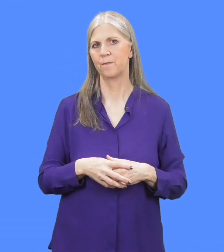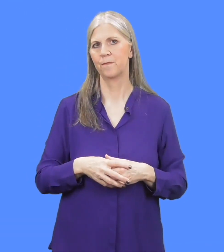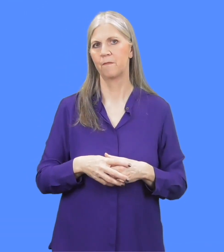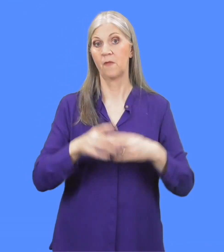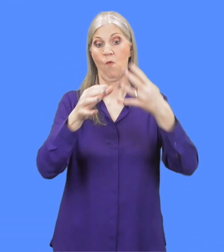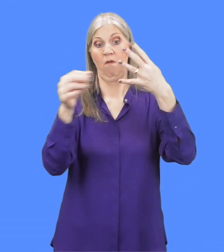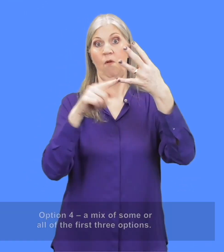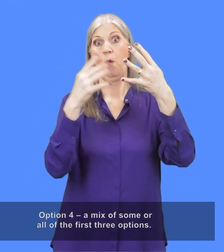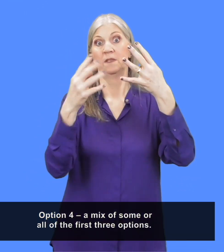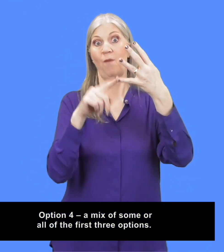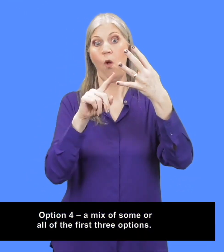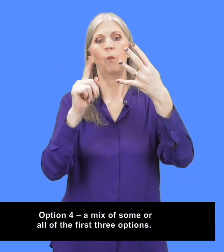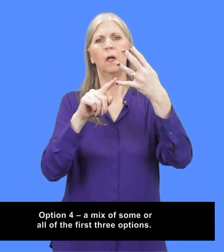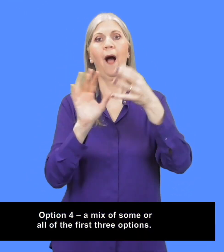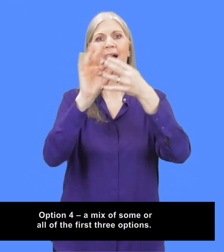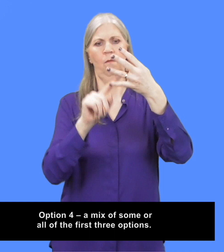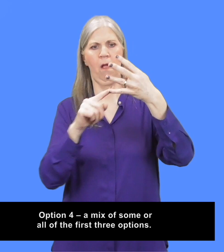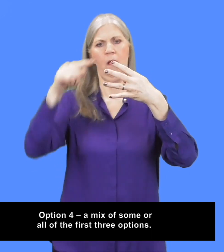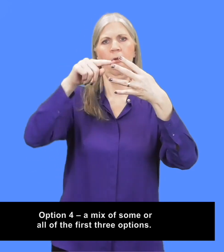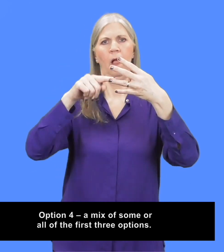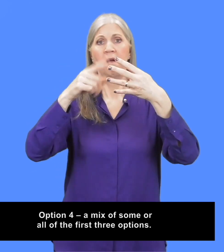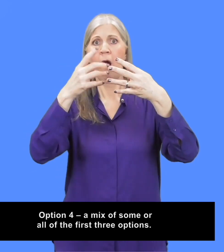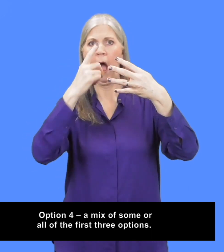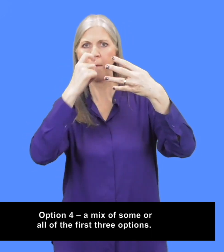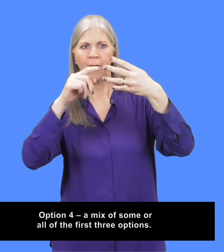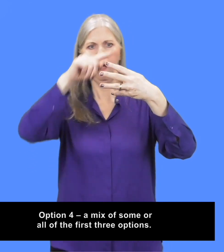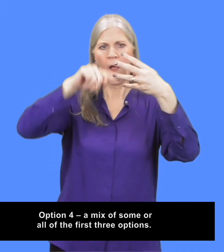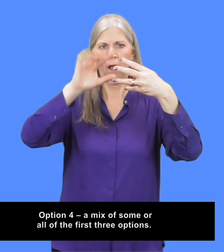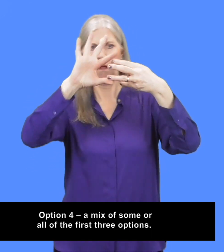Option 4, a mix of some or all of the first 3 options.